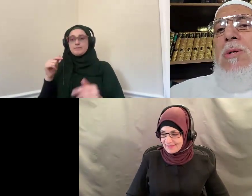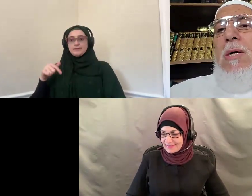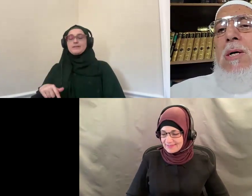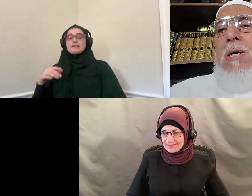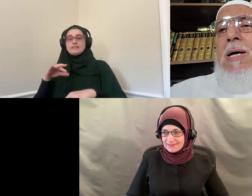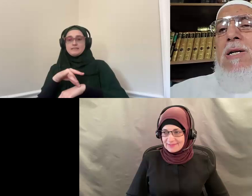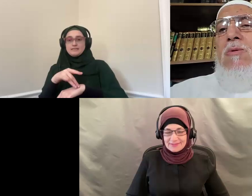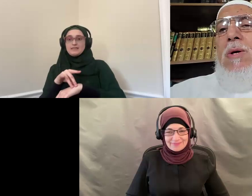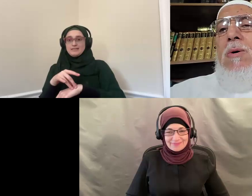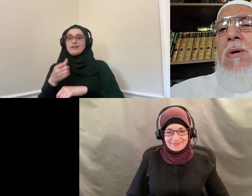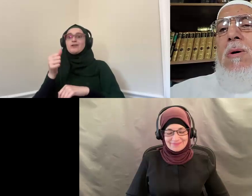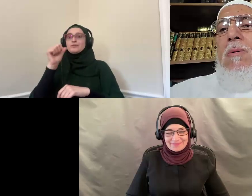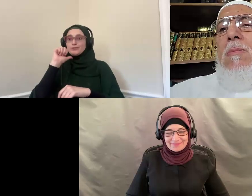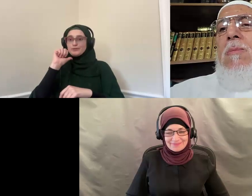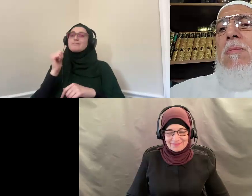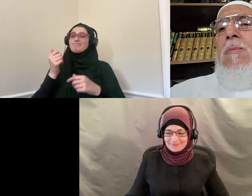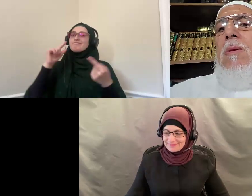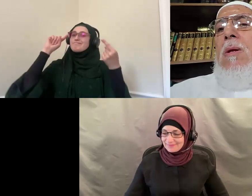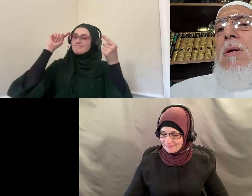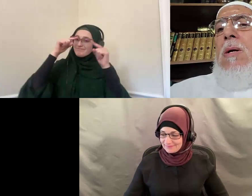of course, as we all know.